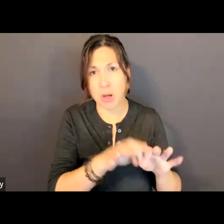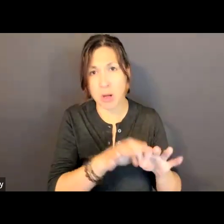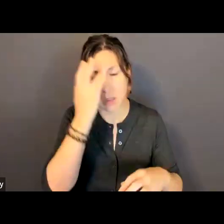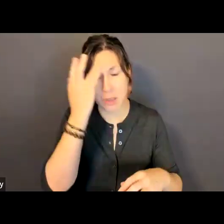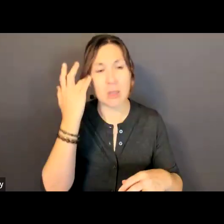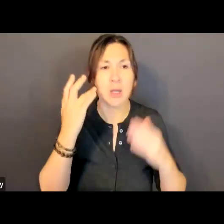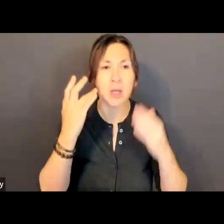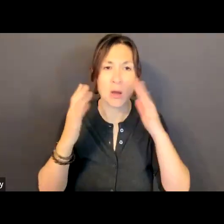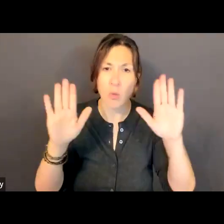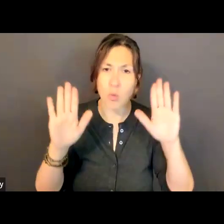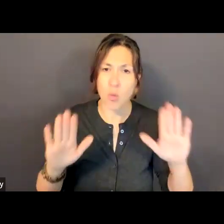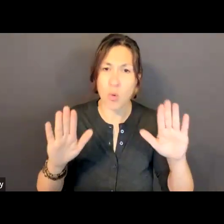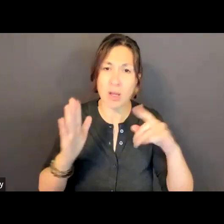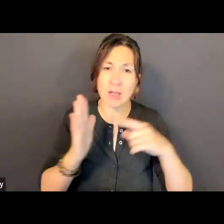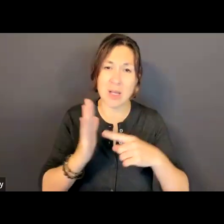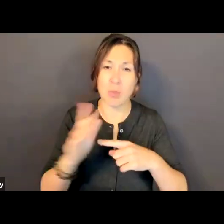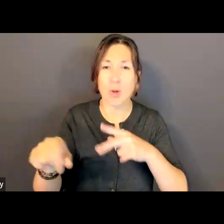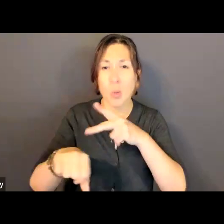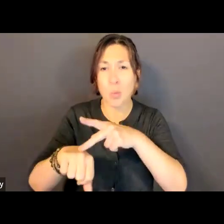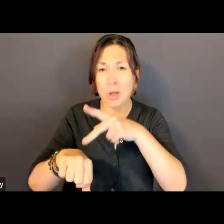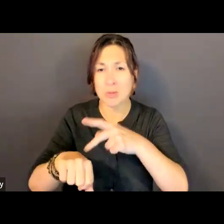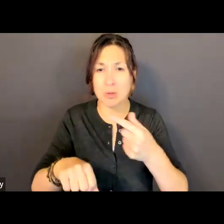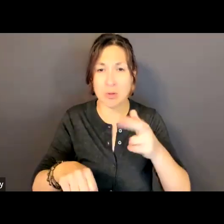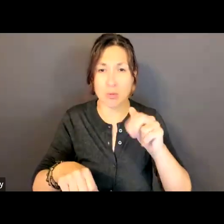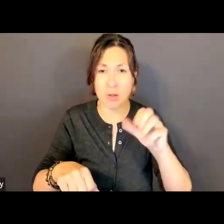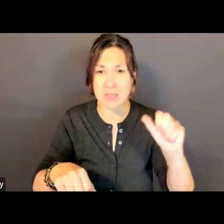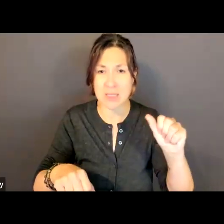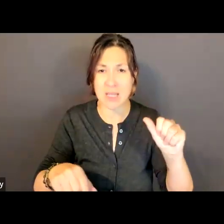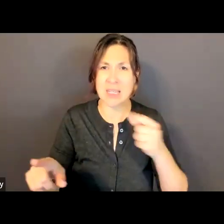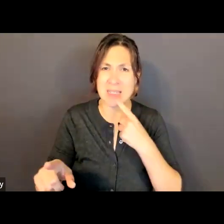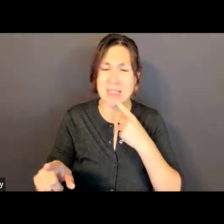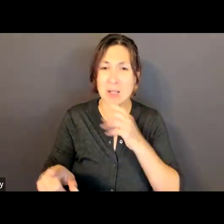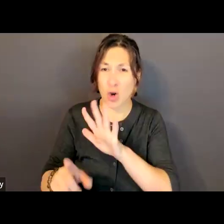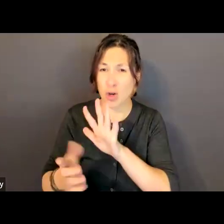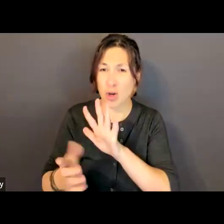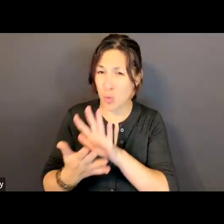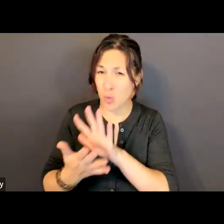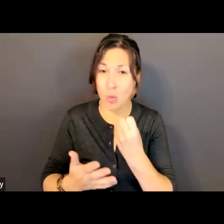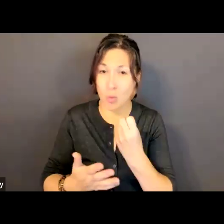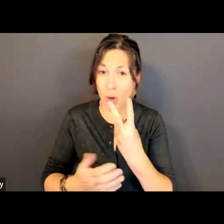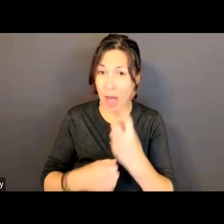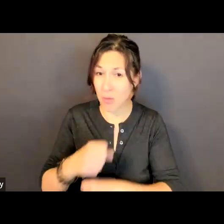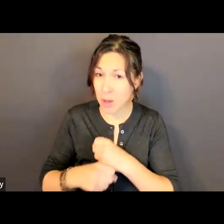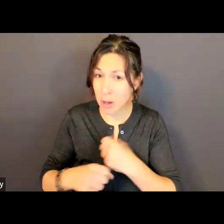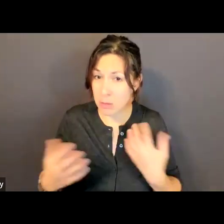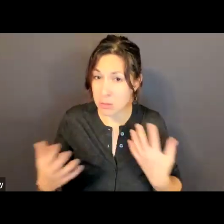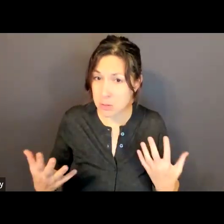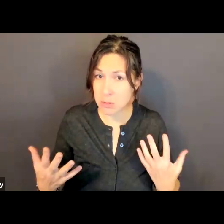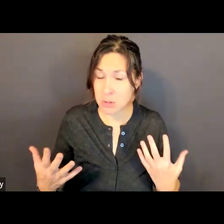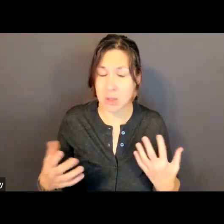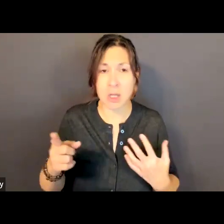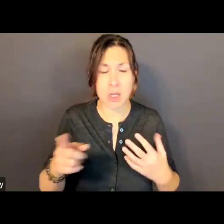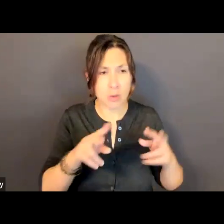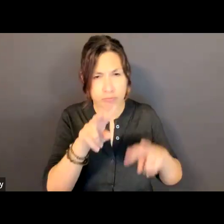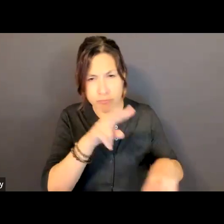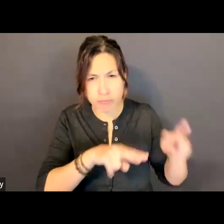great examples of Dr. Grassa talking about, 12 years at her school. It's taken 12 years at her school. And she's looking very closely